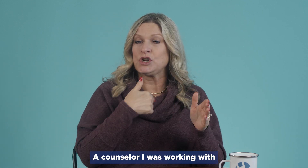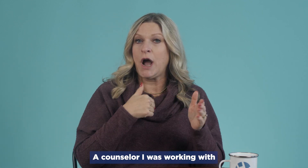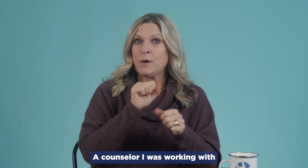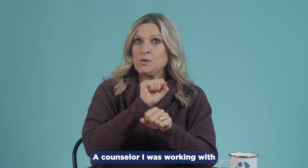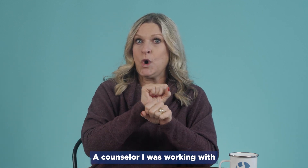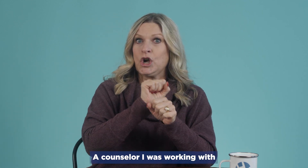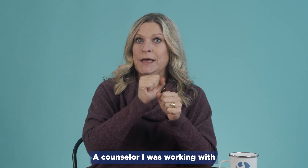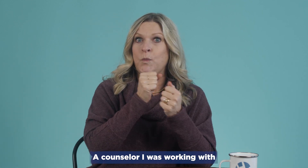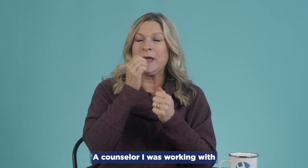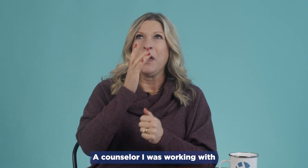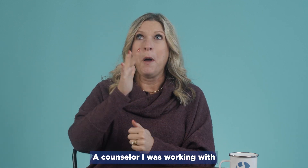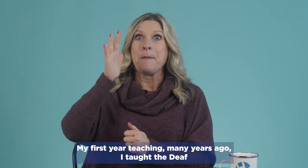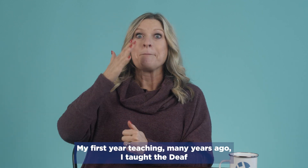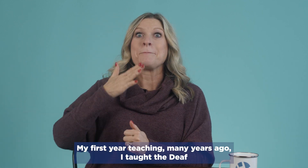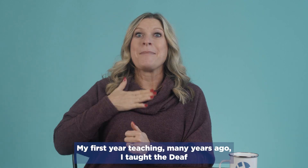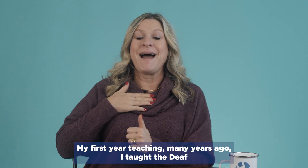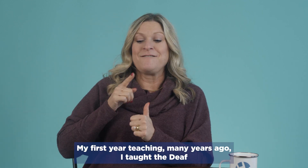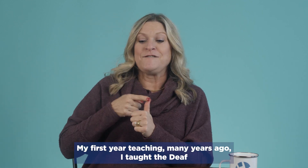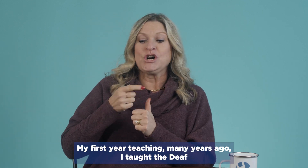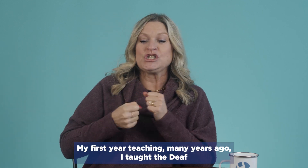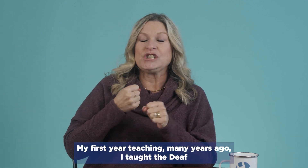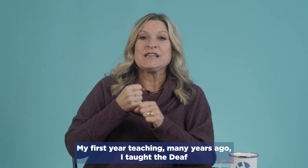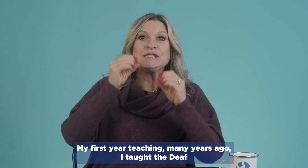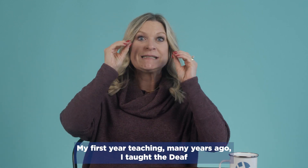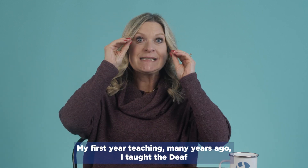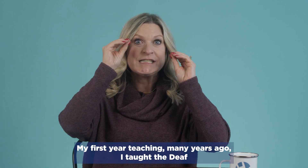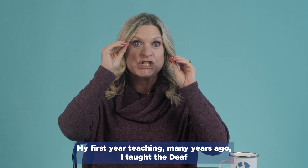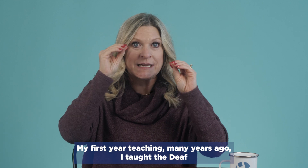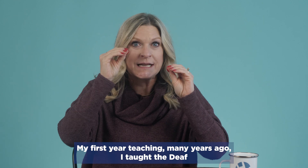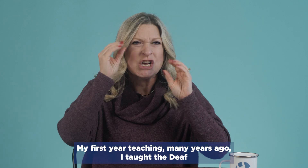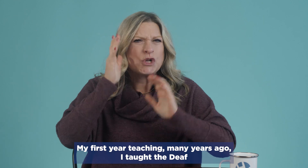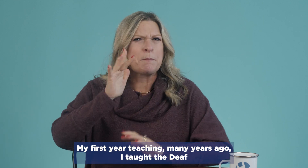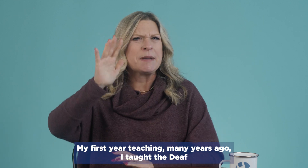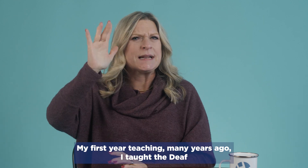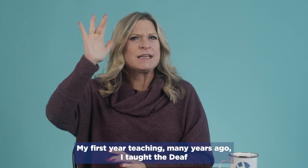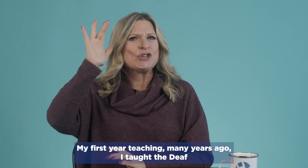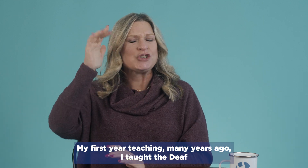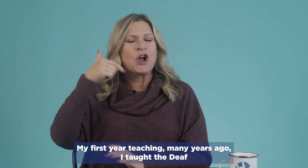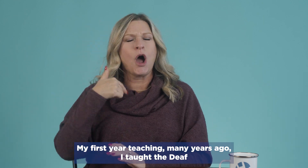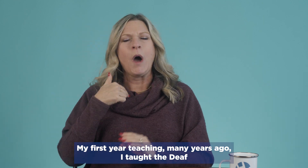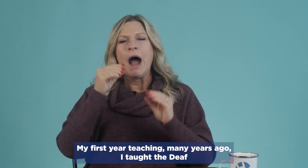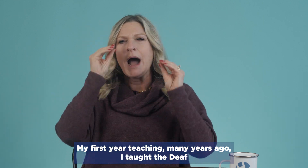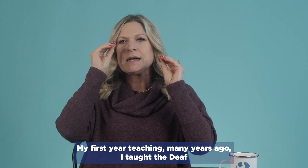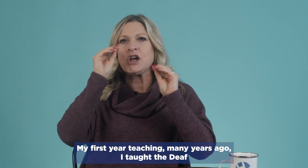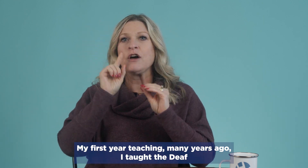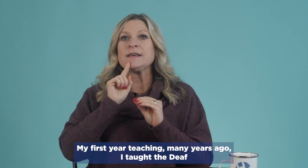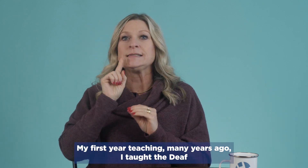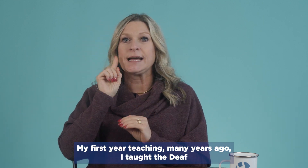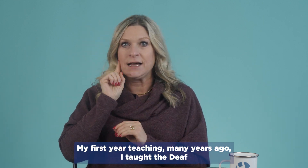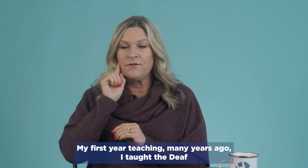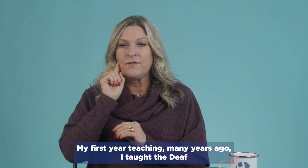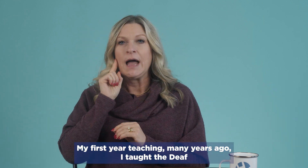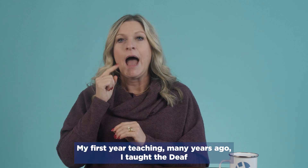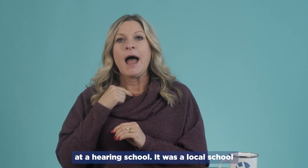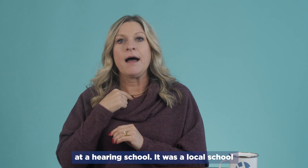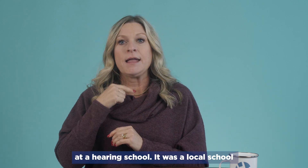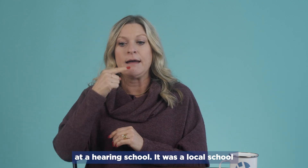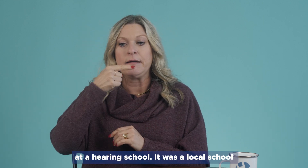I was working with. But for teaching many years ago, I taught the deaf at a